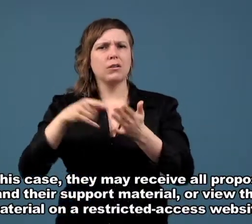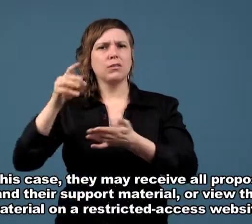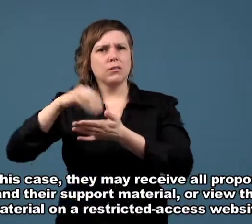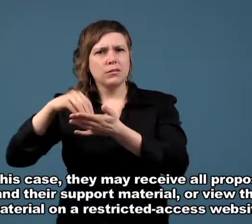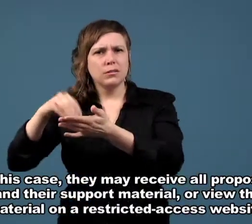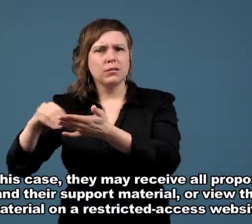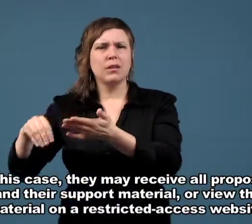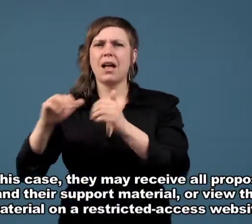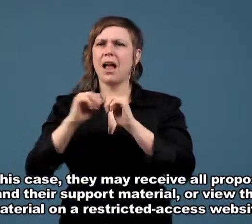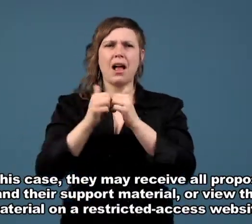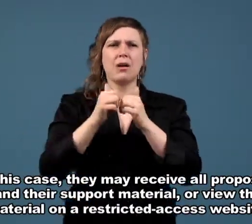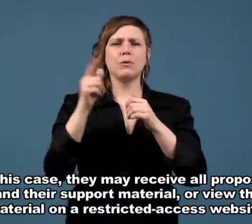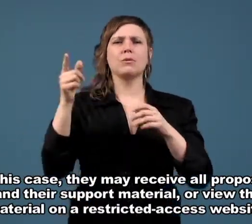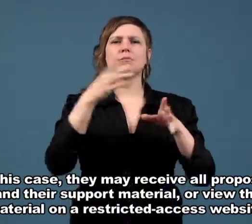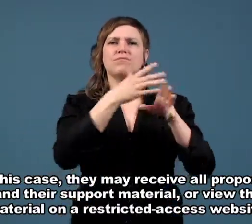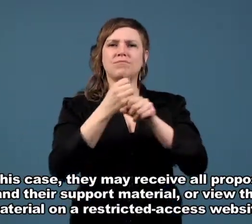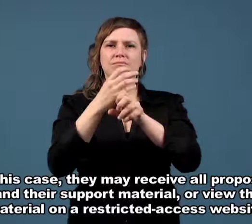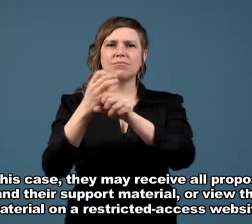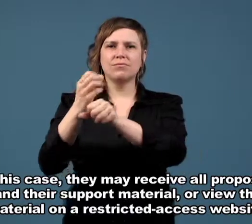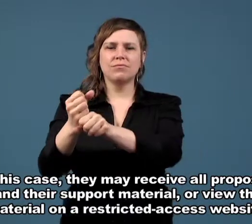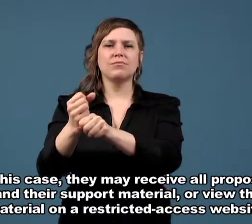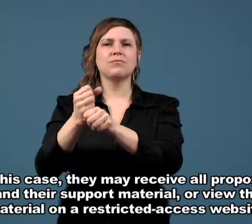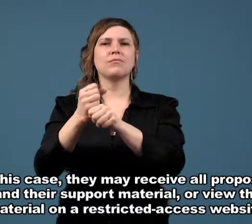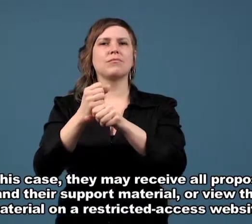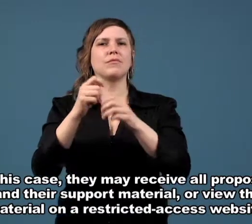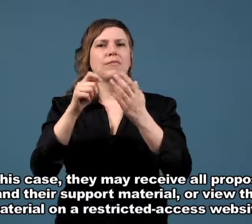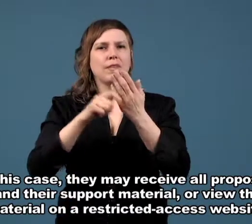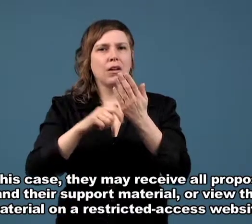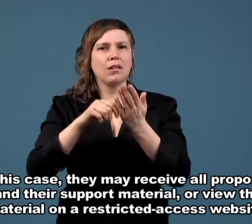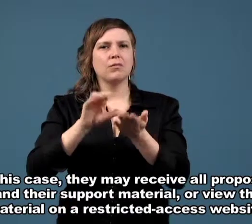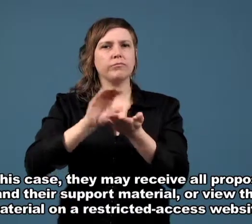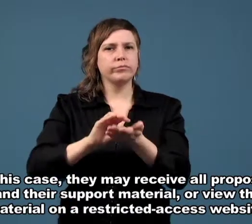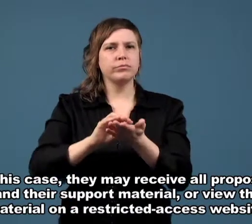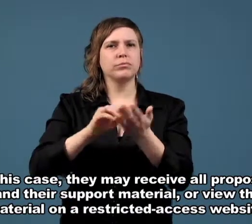support material or view the material on a restricted access website.